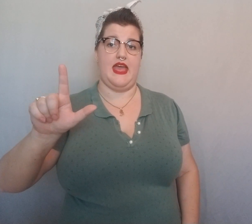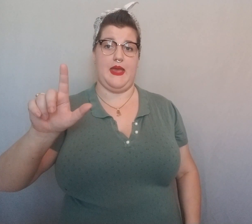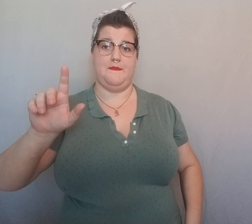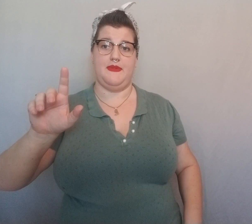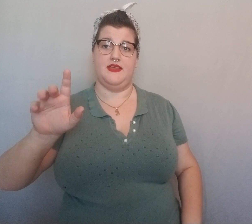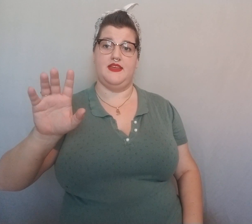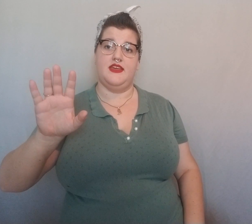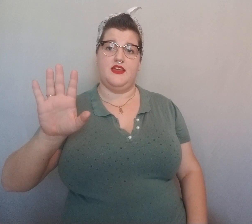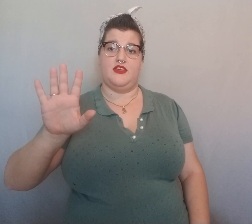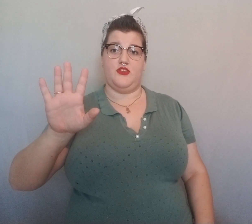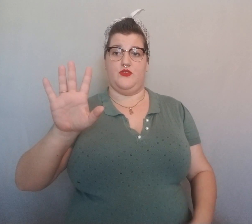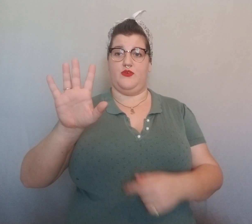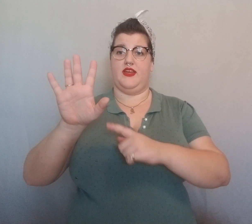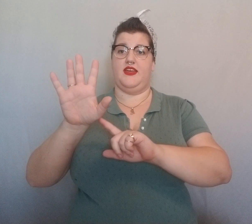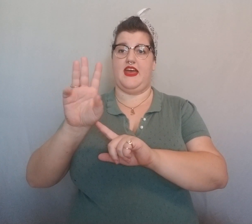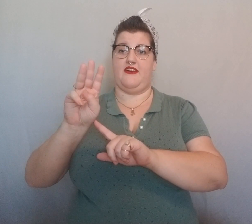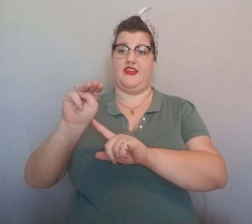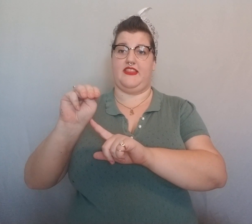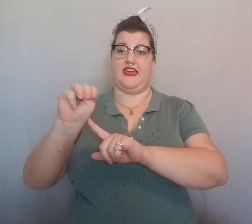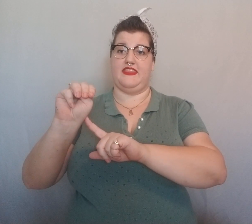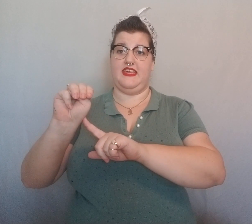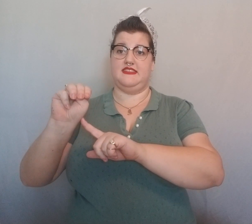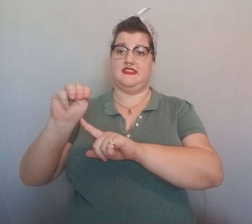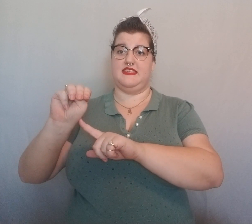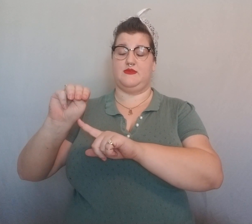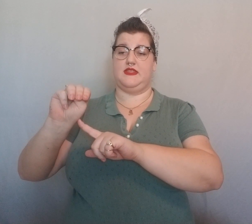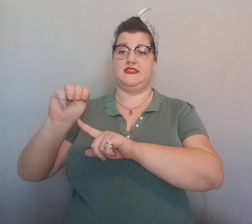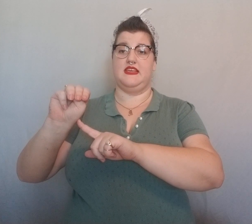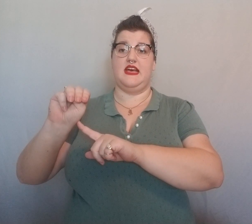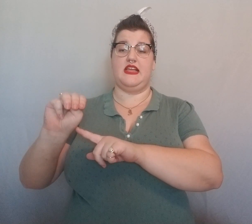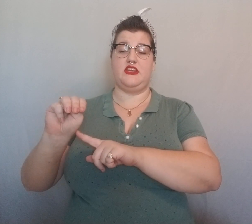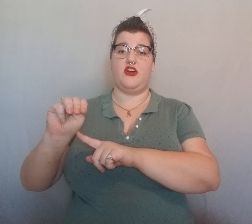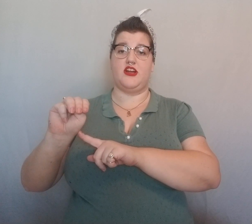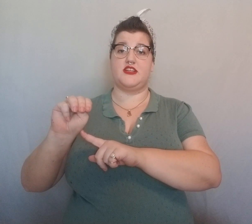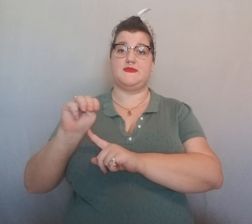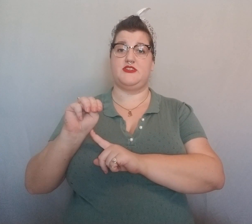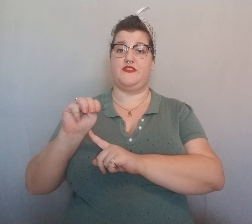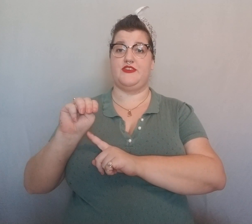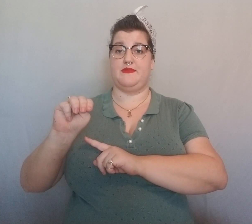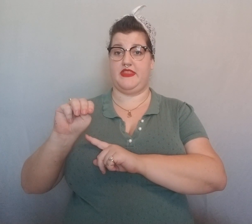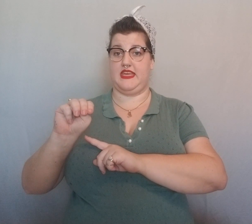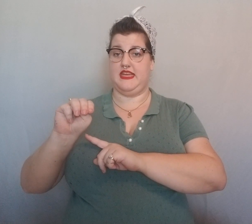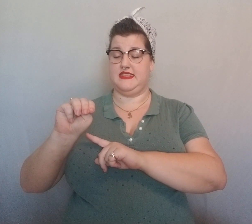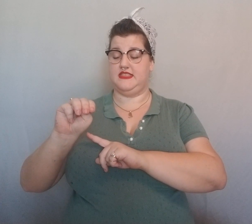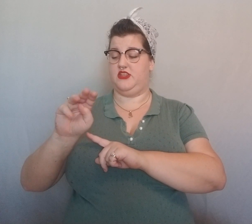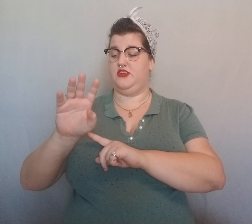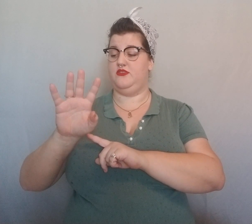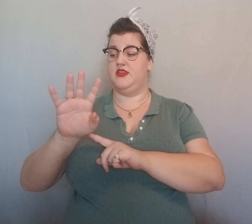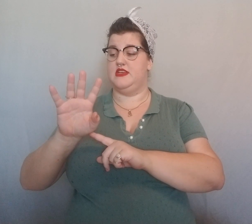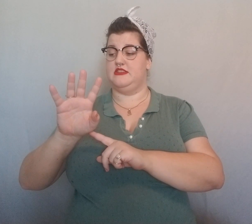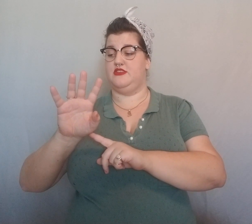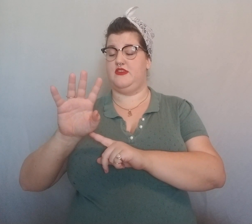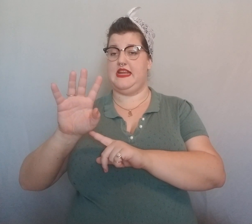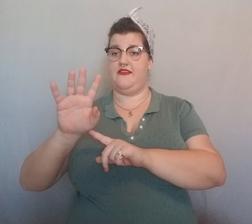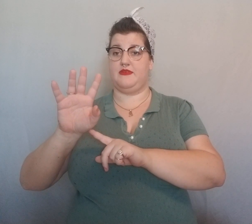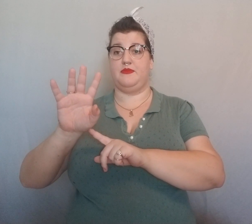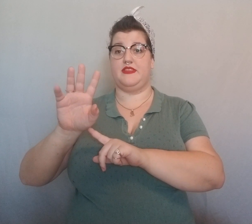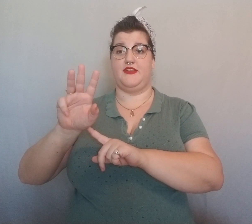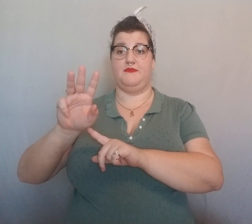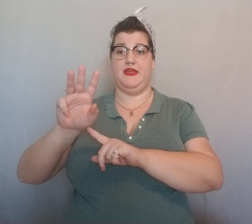M, you have it like this. This one's a little harder, especially for some of the kids to do. So you can have them put the pinky